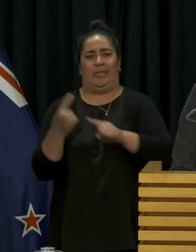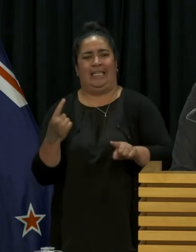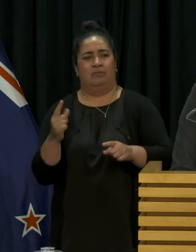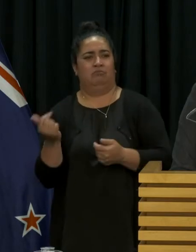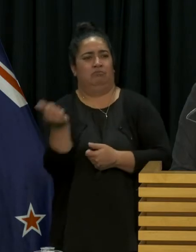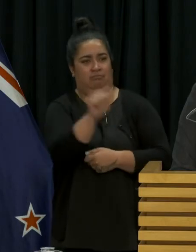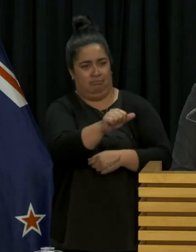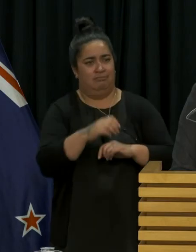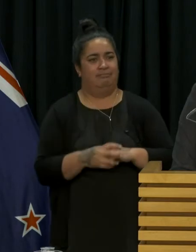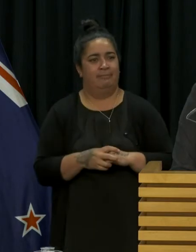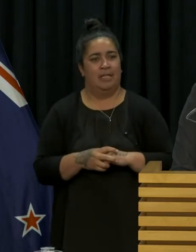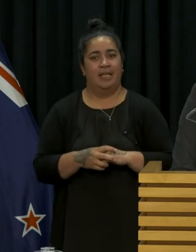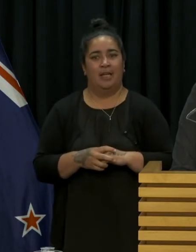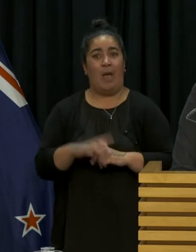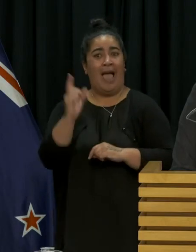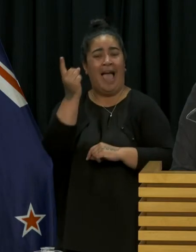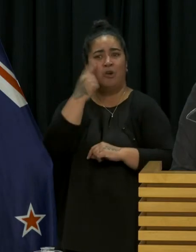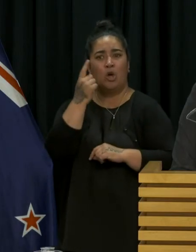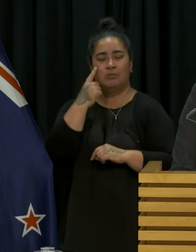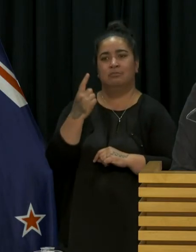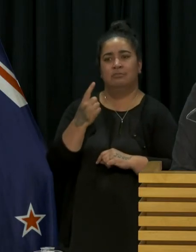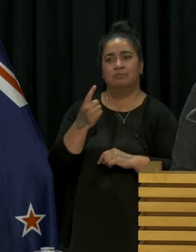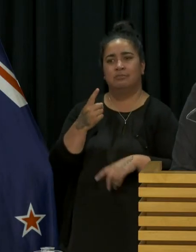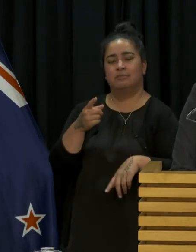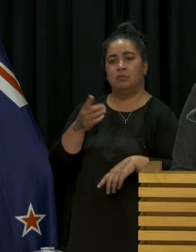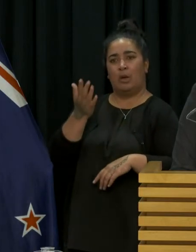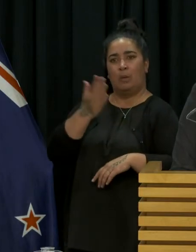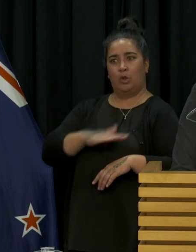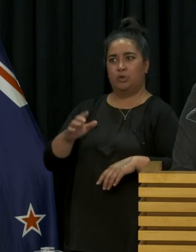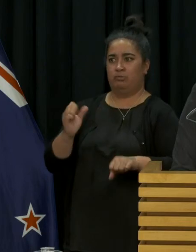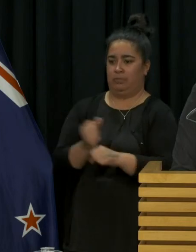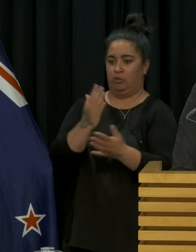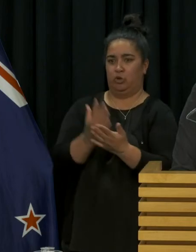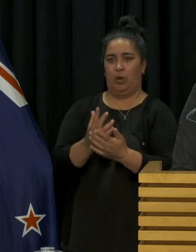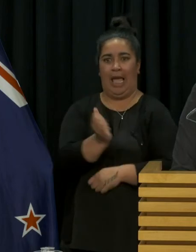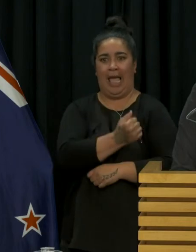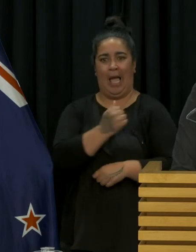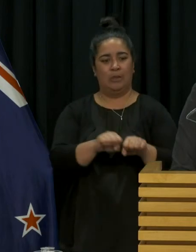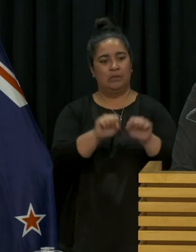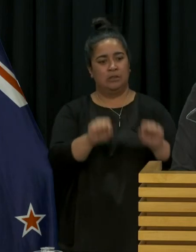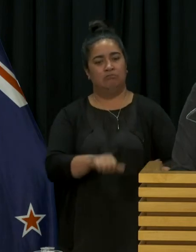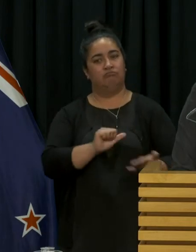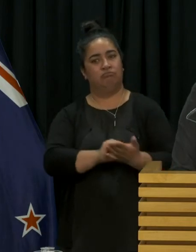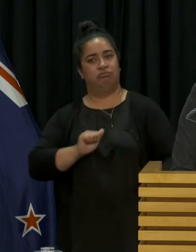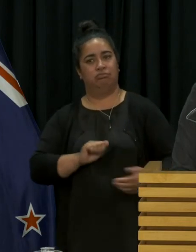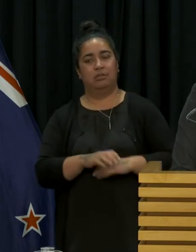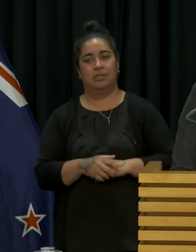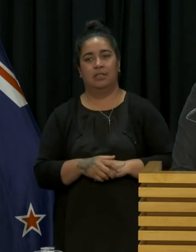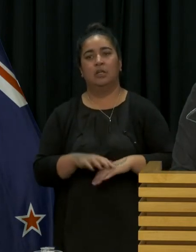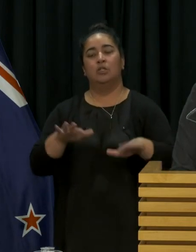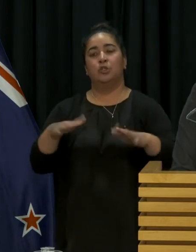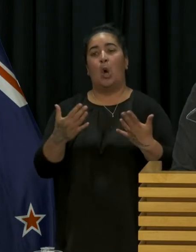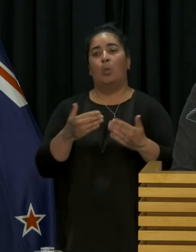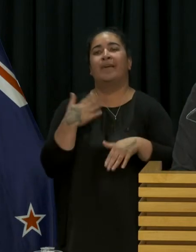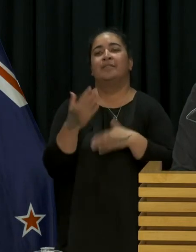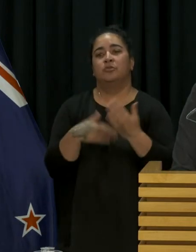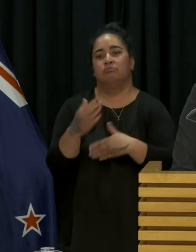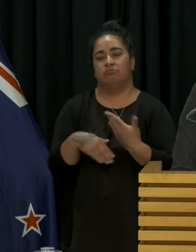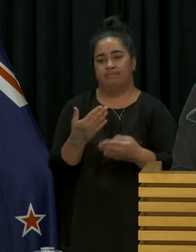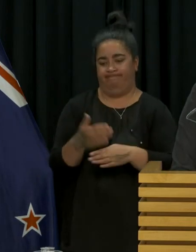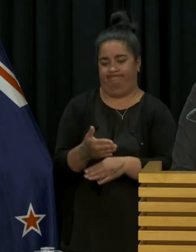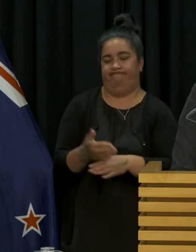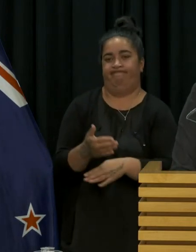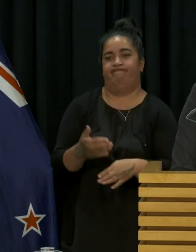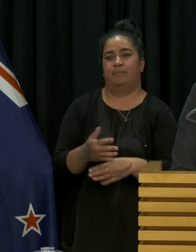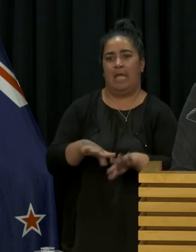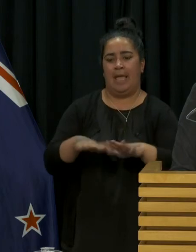we're constantly looking to shore up our system. And so we continue to do ongoing work around how